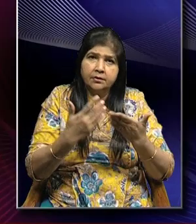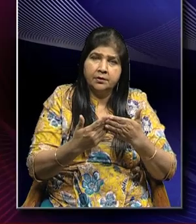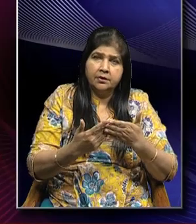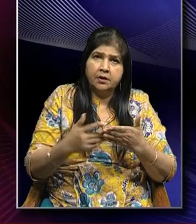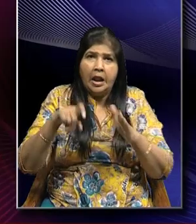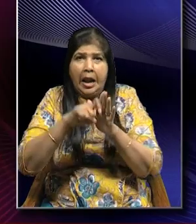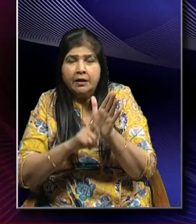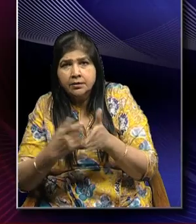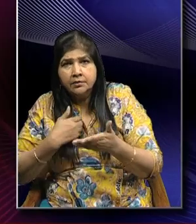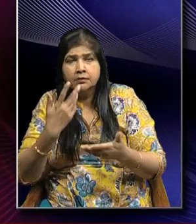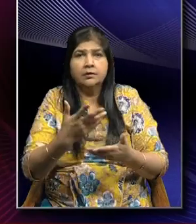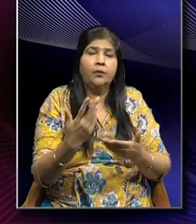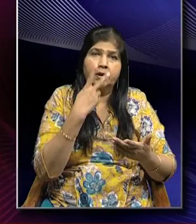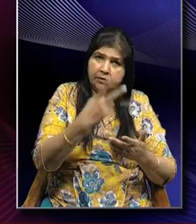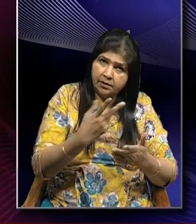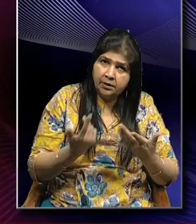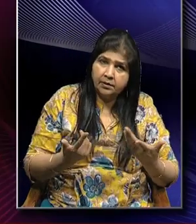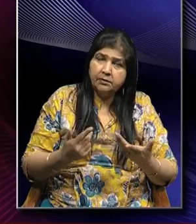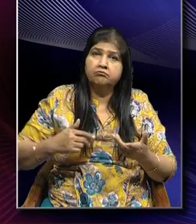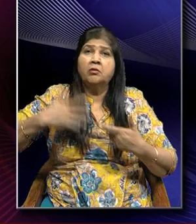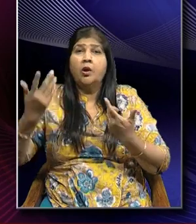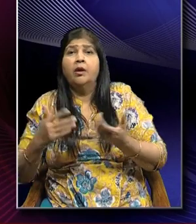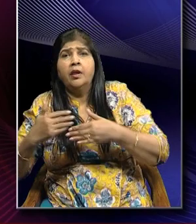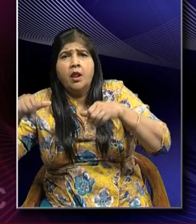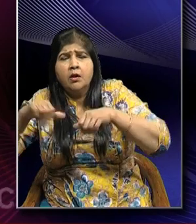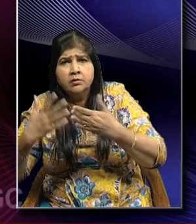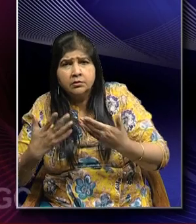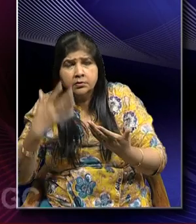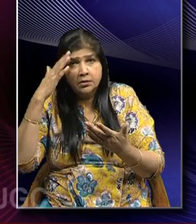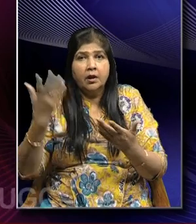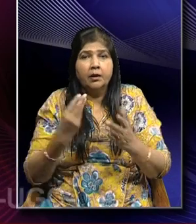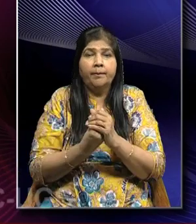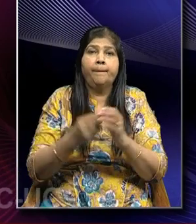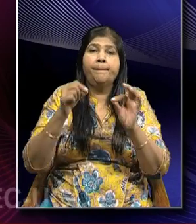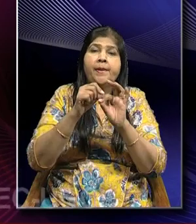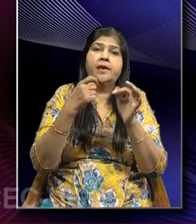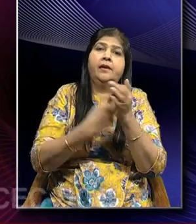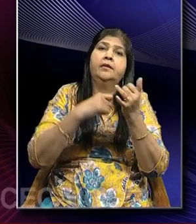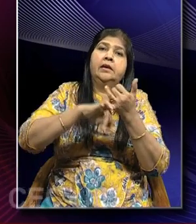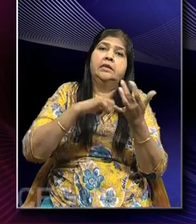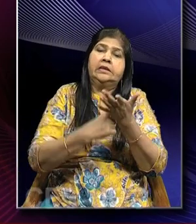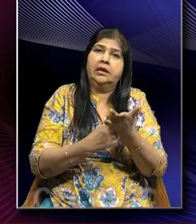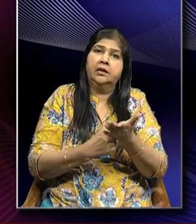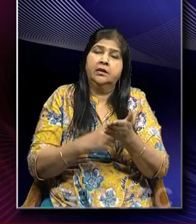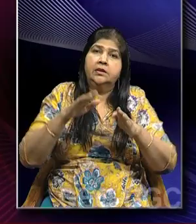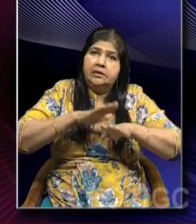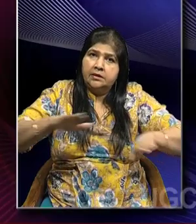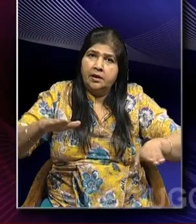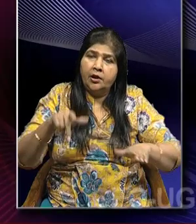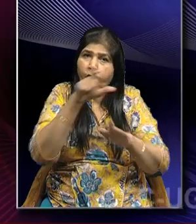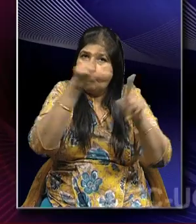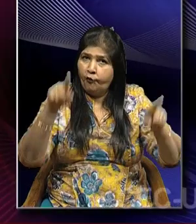risks which we are witnessing, which we can find out. So I would say that BRSR is actually a standardized